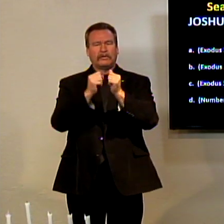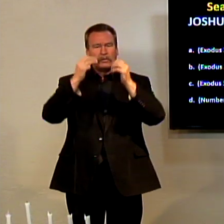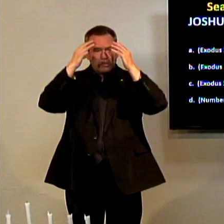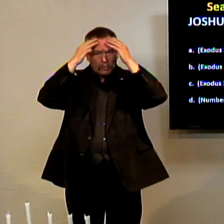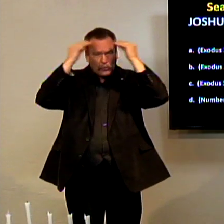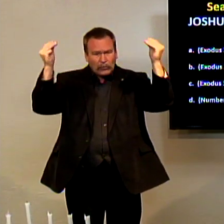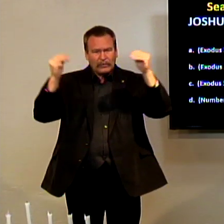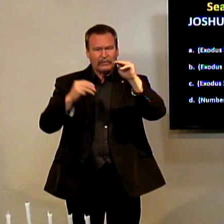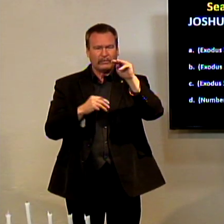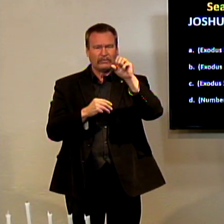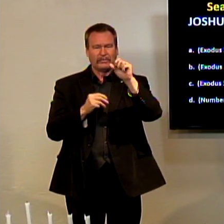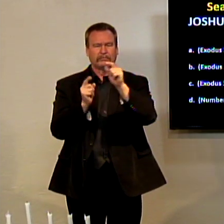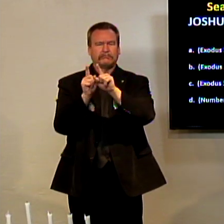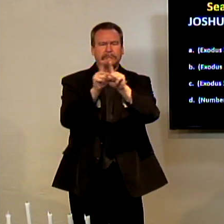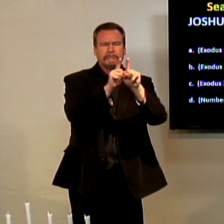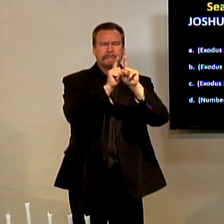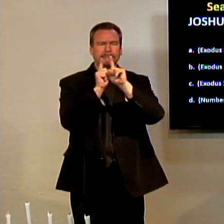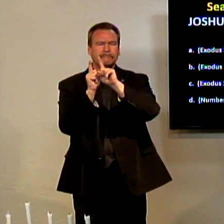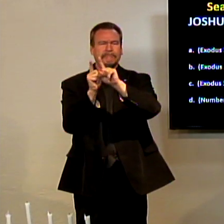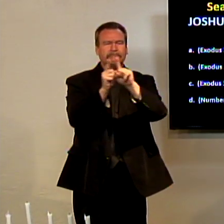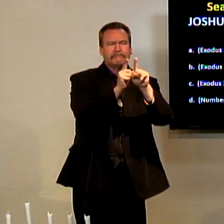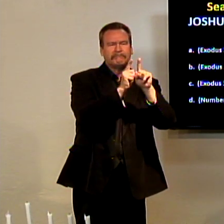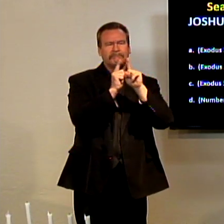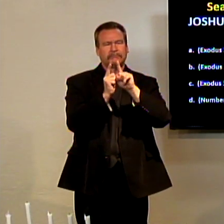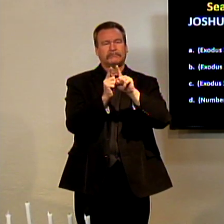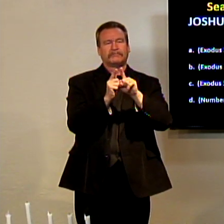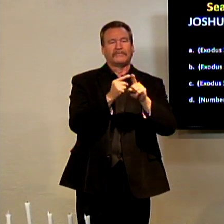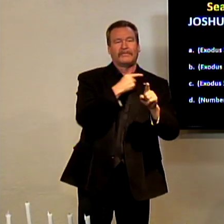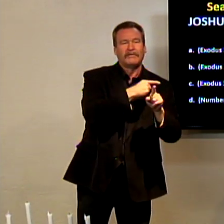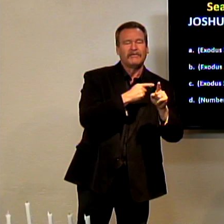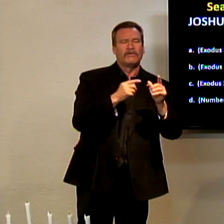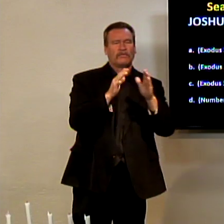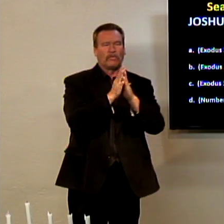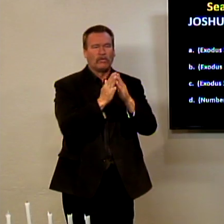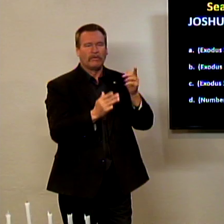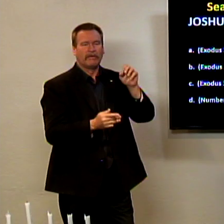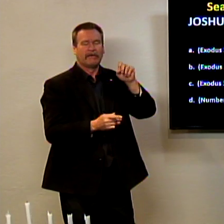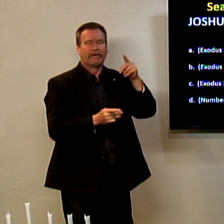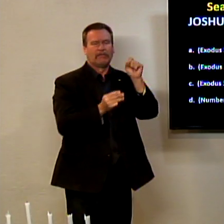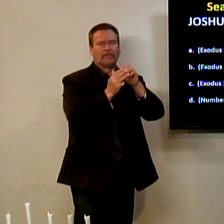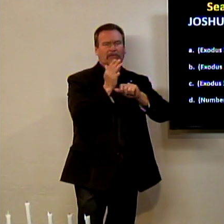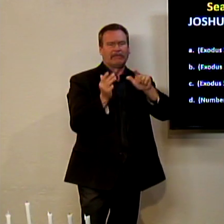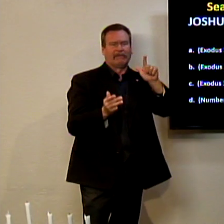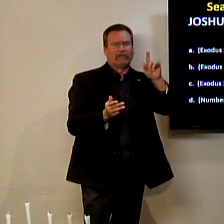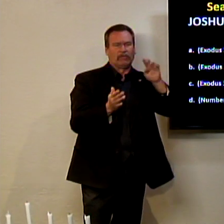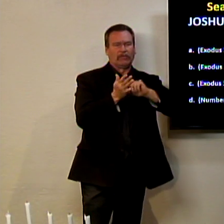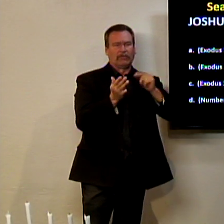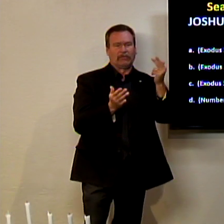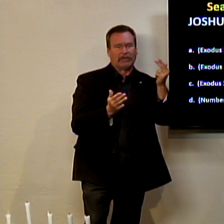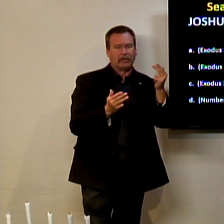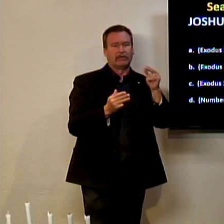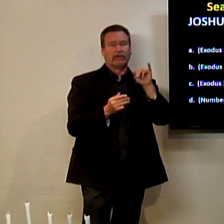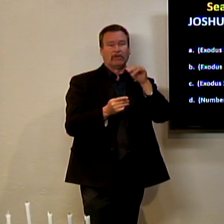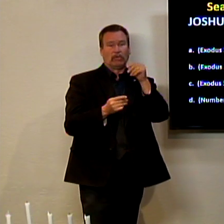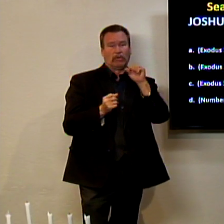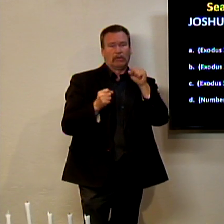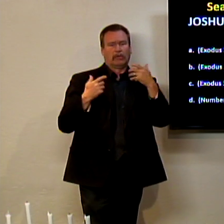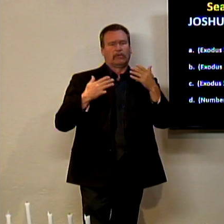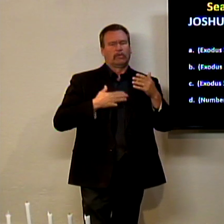We want to understand Joshua's life and the mentorship that he experienced with Moses. In Exodus chapter 24,